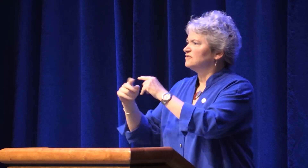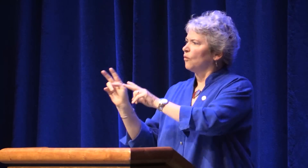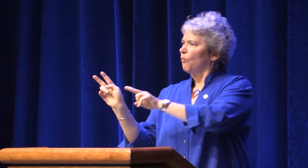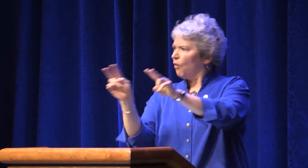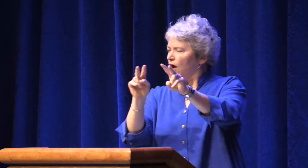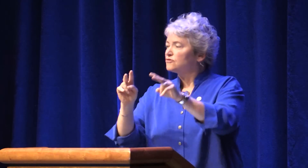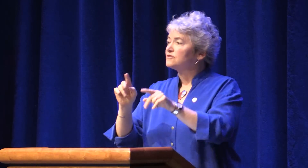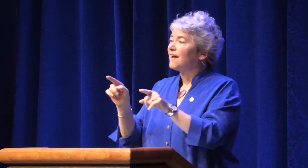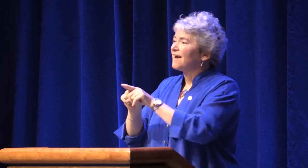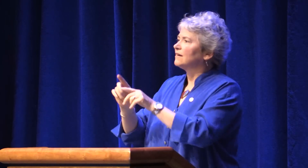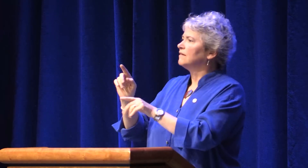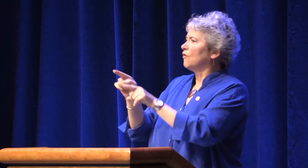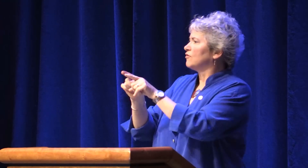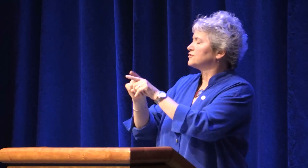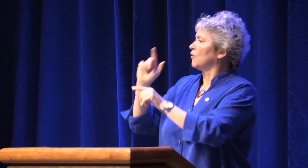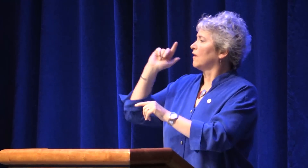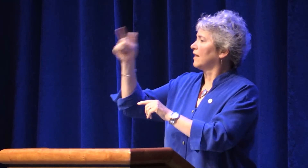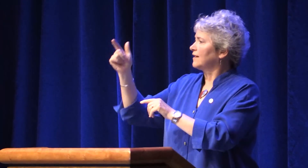30-minute video and it will run on a loop.